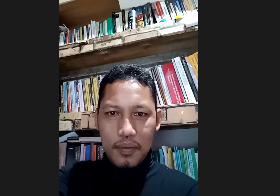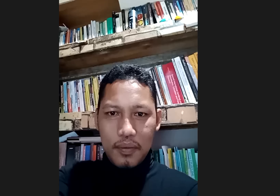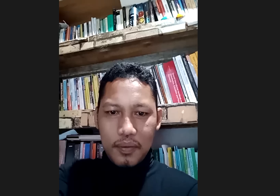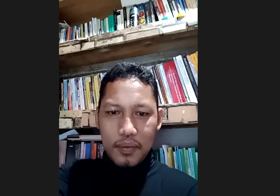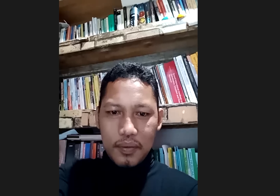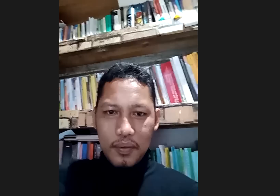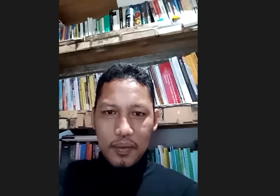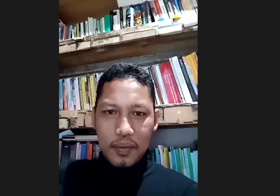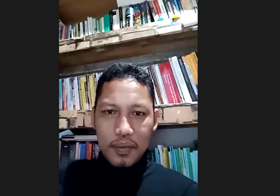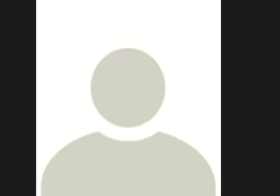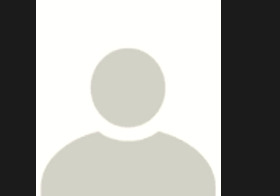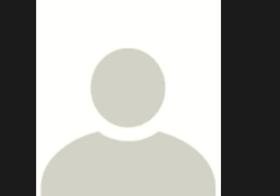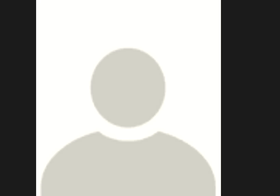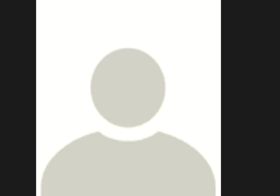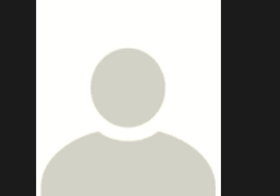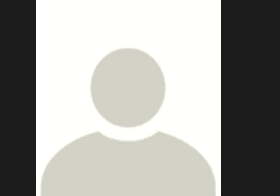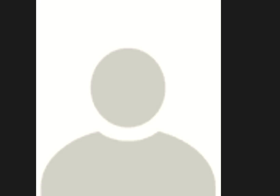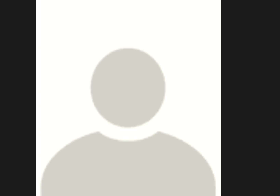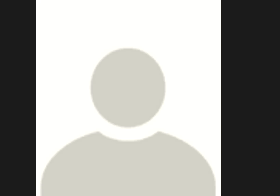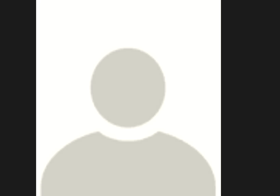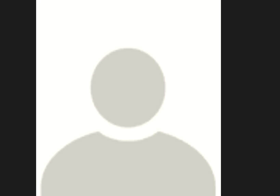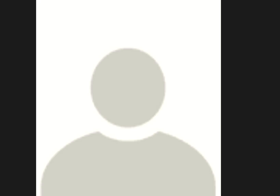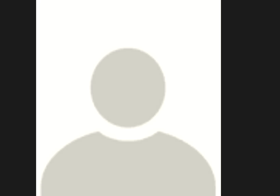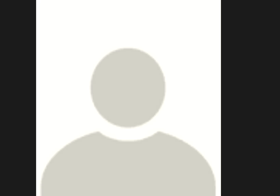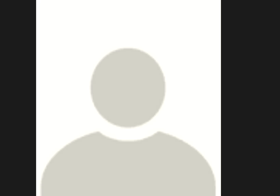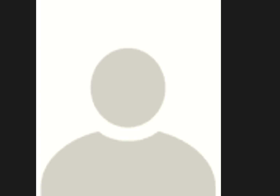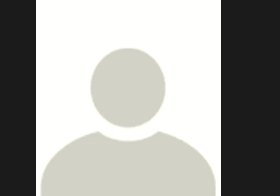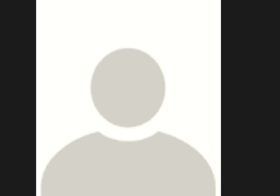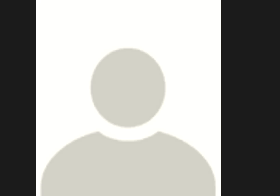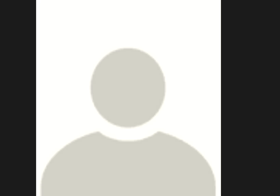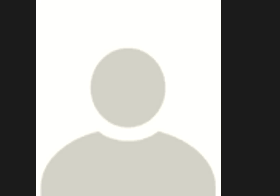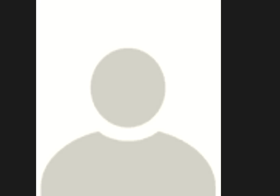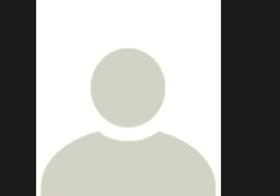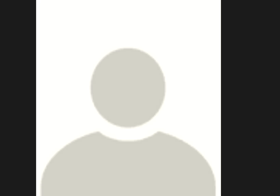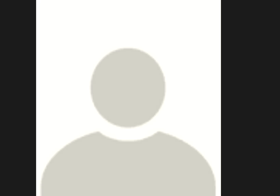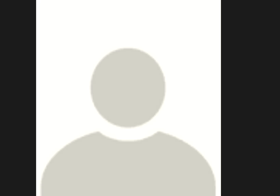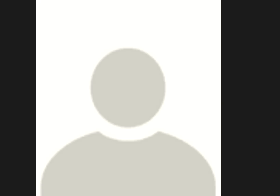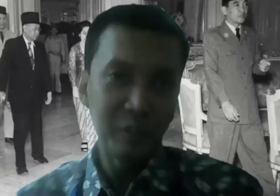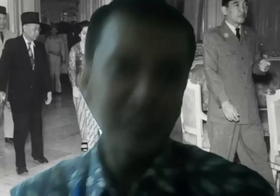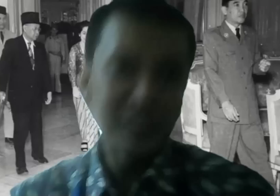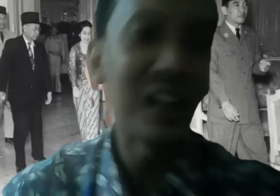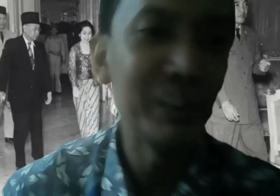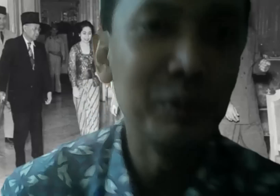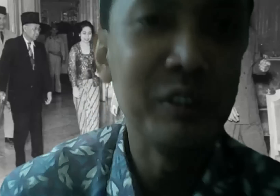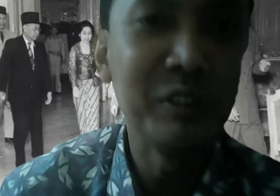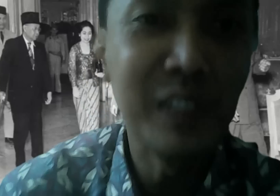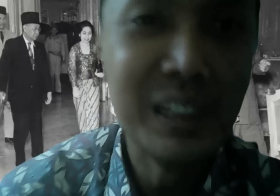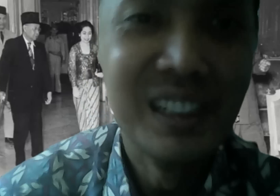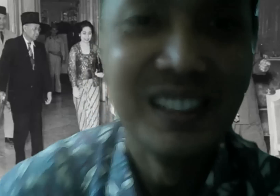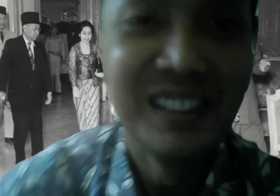Ijen, bagai mangkla. Telan video ku, gak di mi an video. Bu Vivi, terima kasih Bu